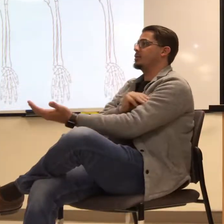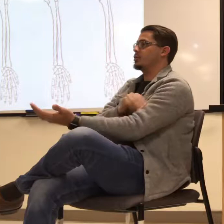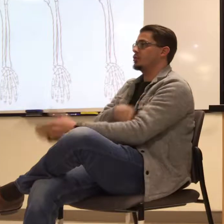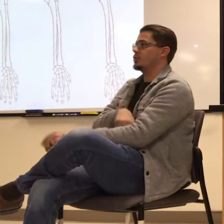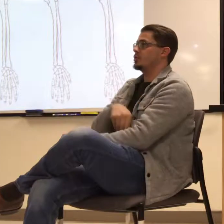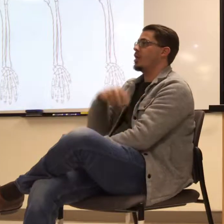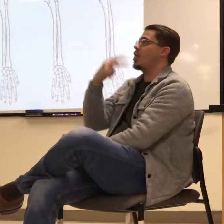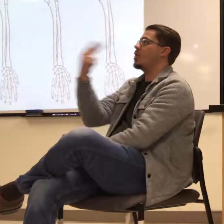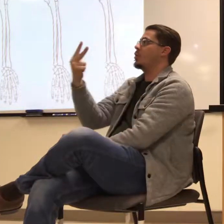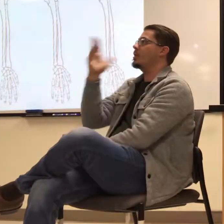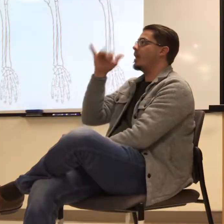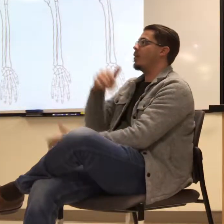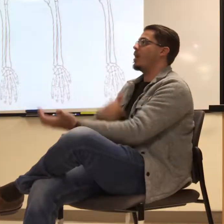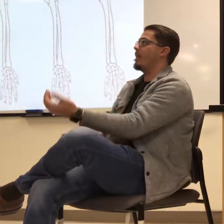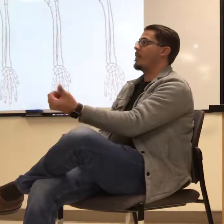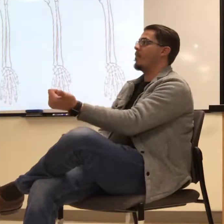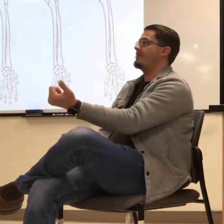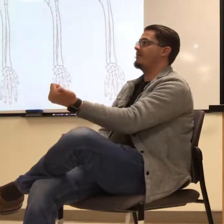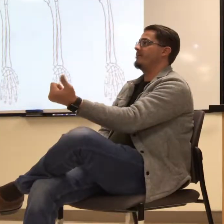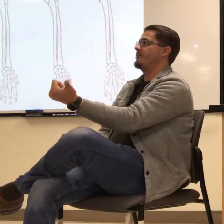There's 3 that move the thumb,